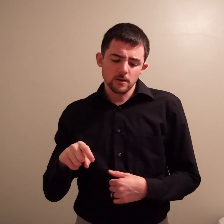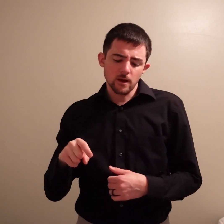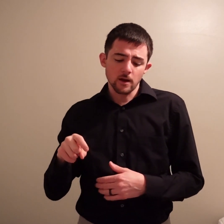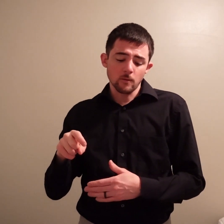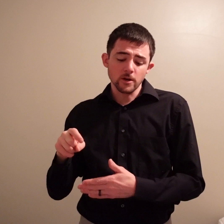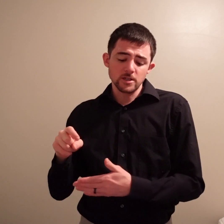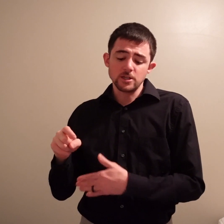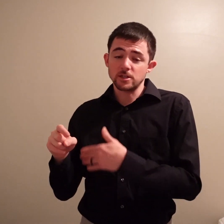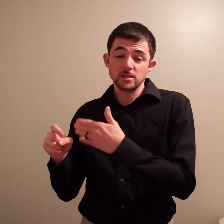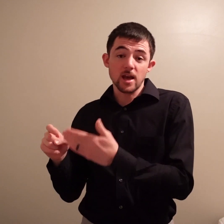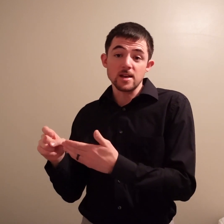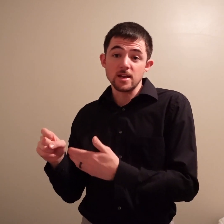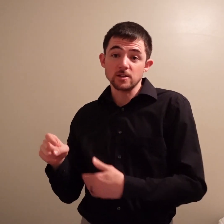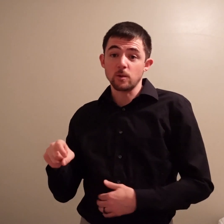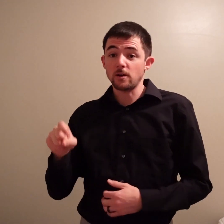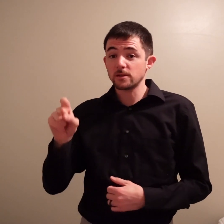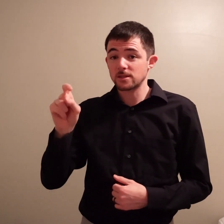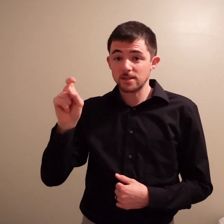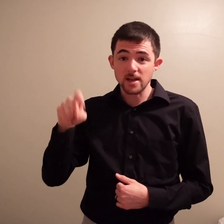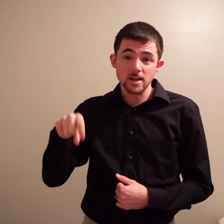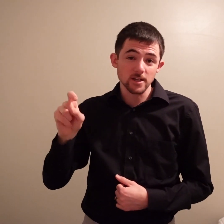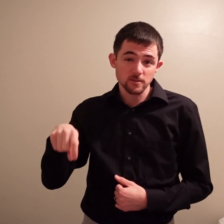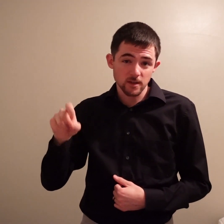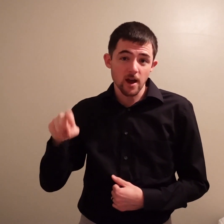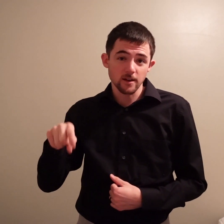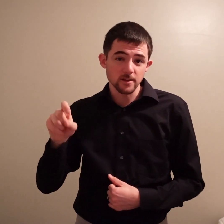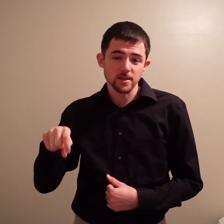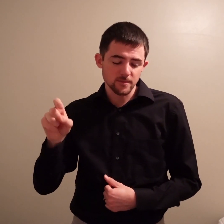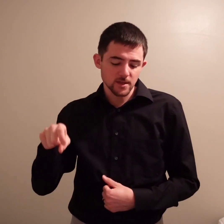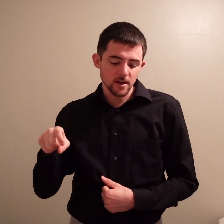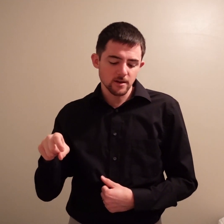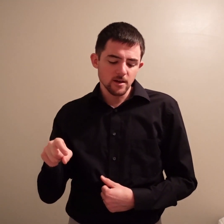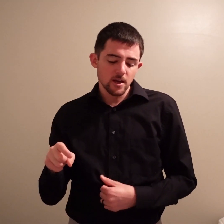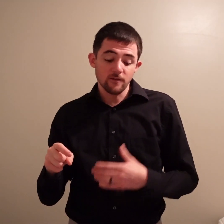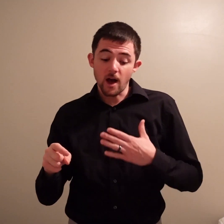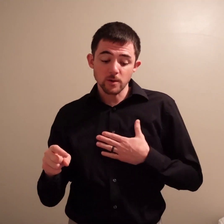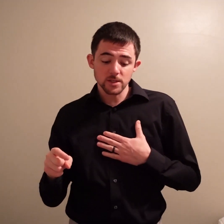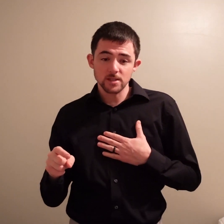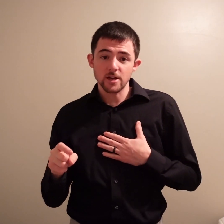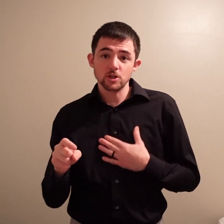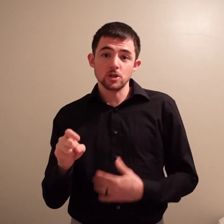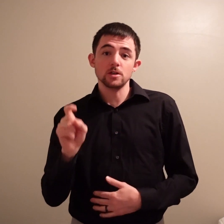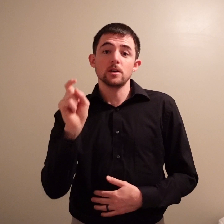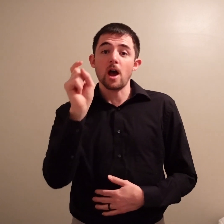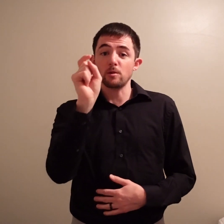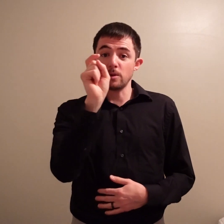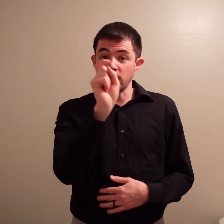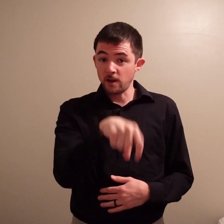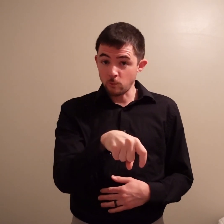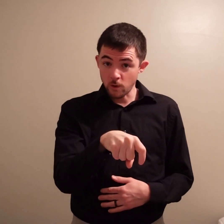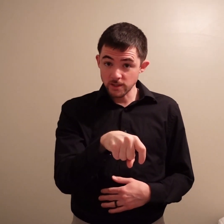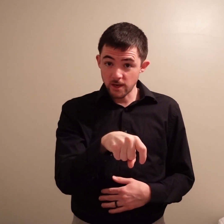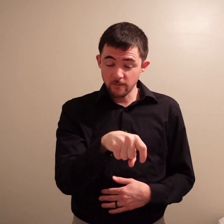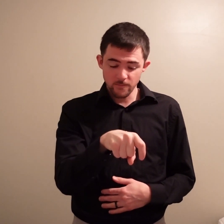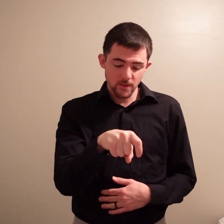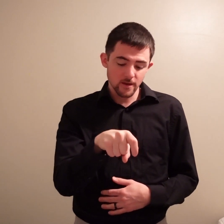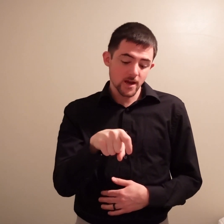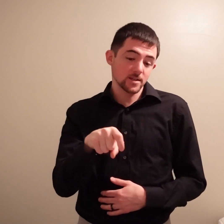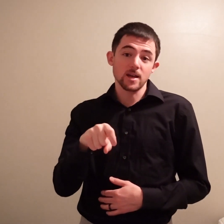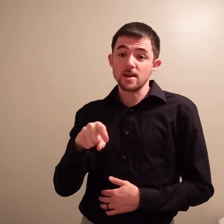And I want to teach you to sign need as well. To sign need, it's kind of the same sign. If I was to sign should, I would bring it down one time, and to sign